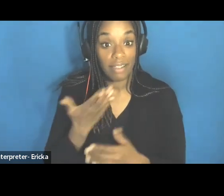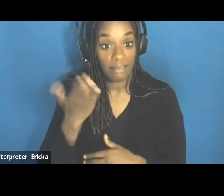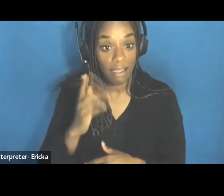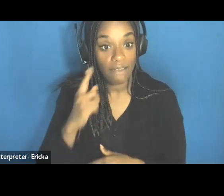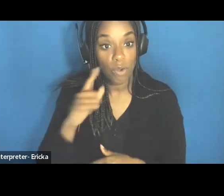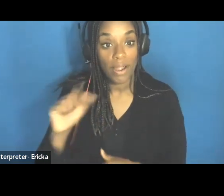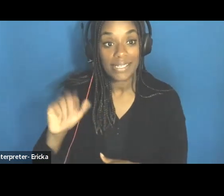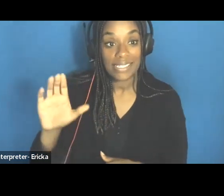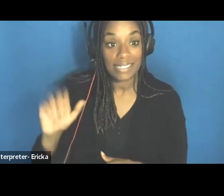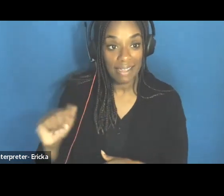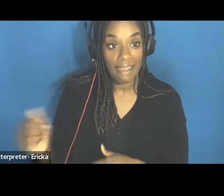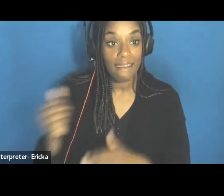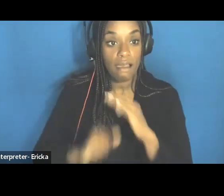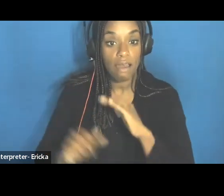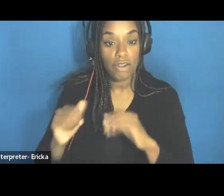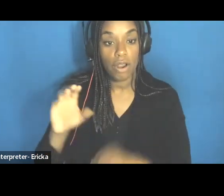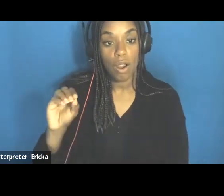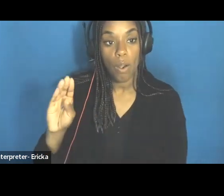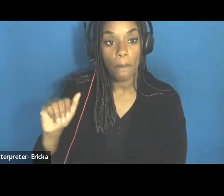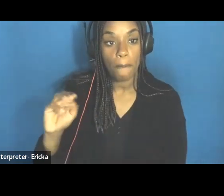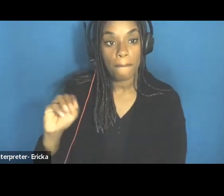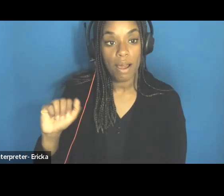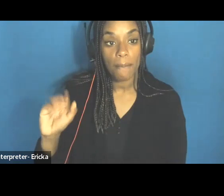Obamacare, which prohibits